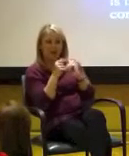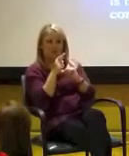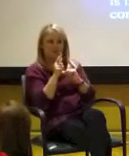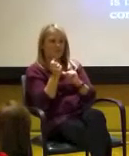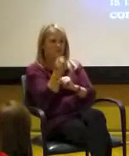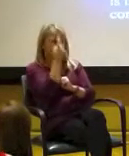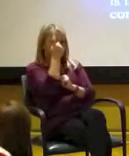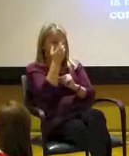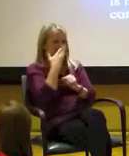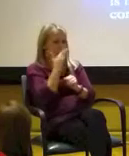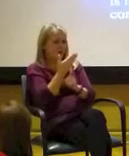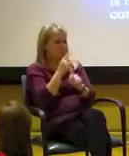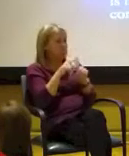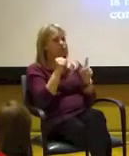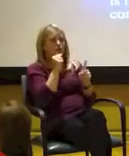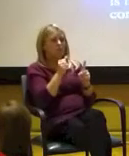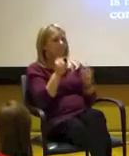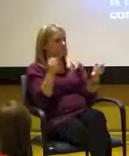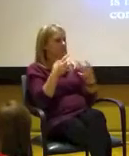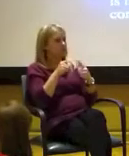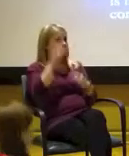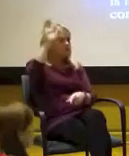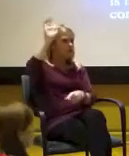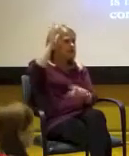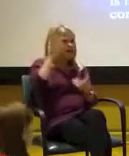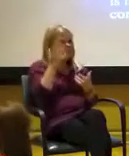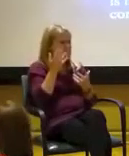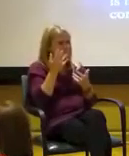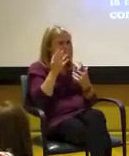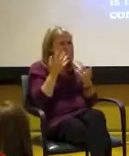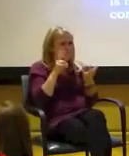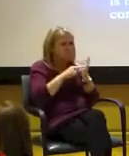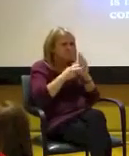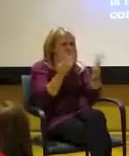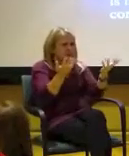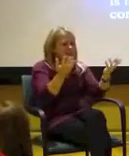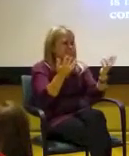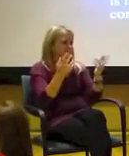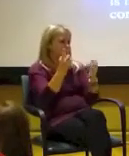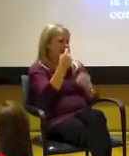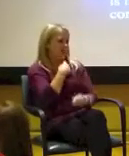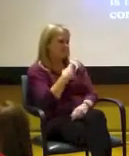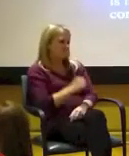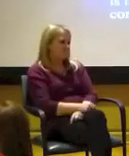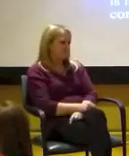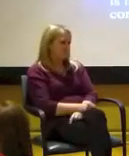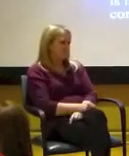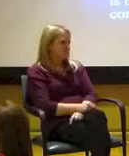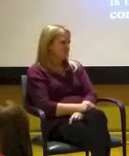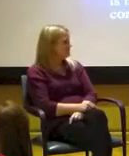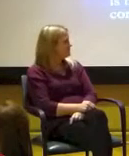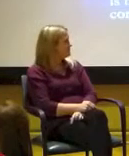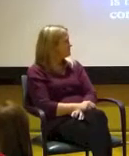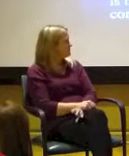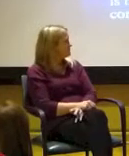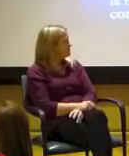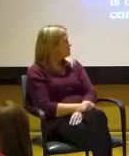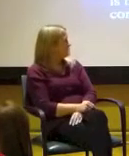can understand, but don't be afraid to raise your hand and ask me if you don't understand.